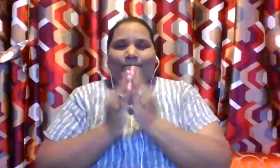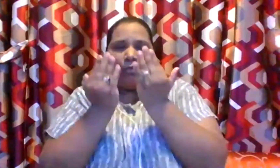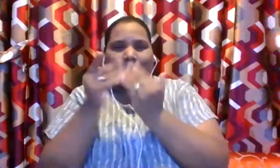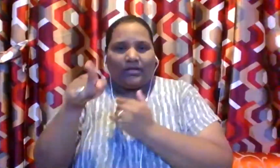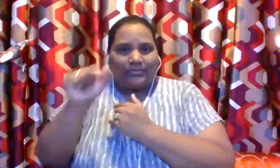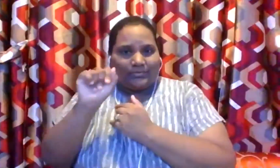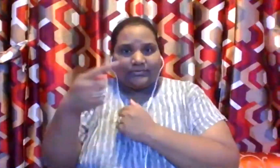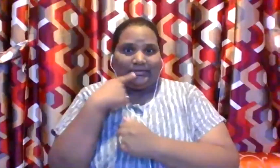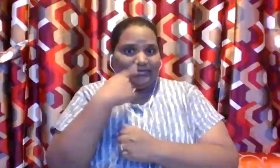these incarnations,